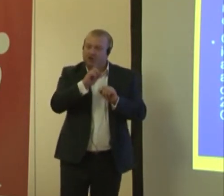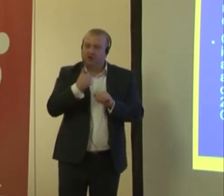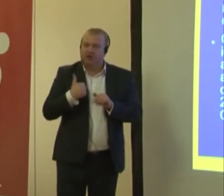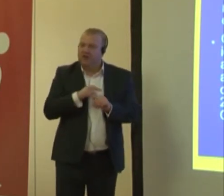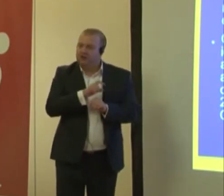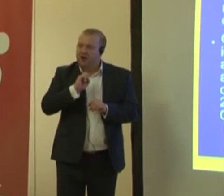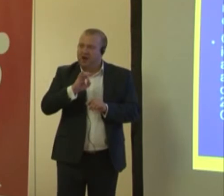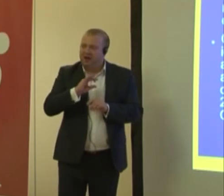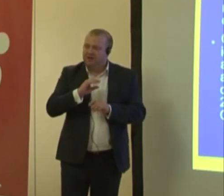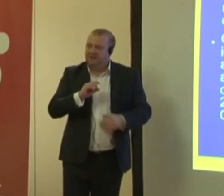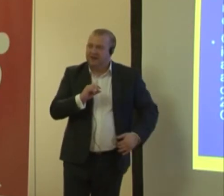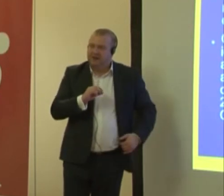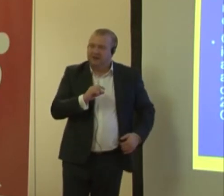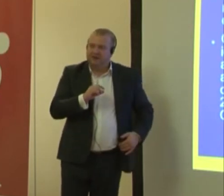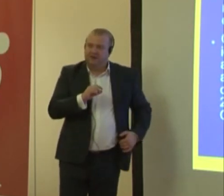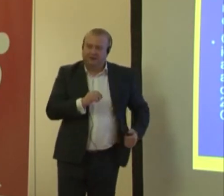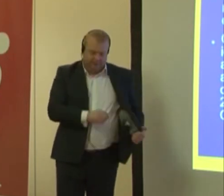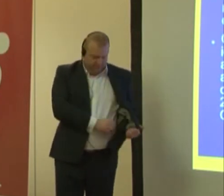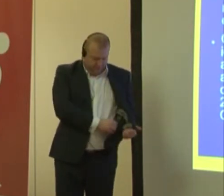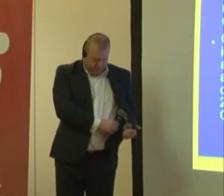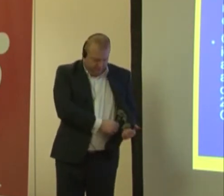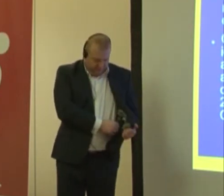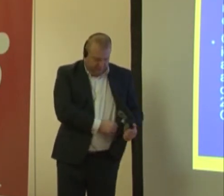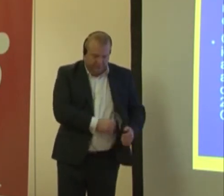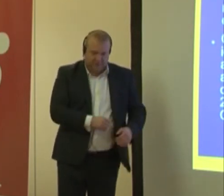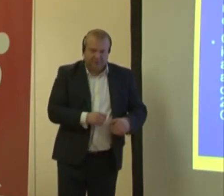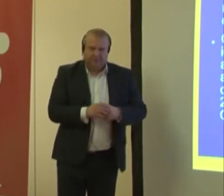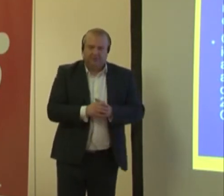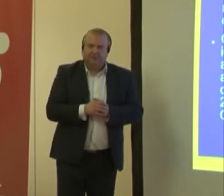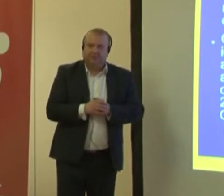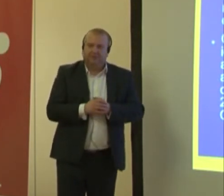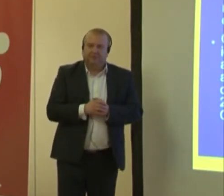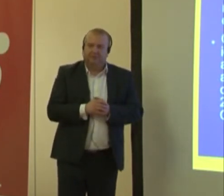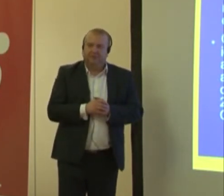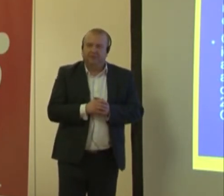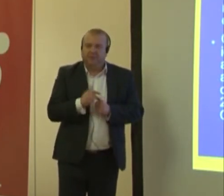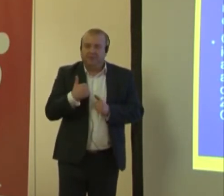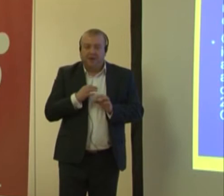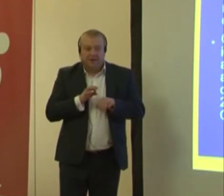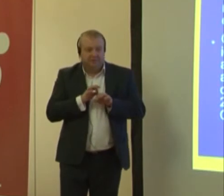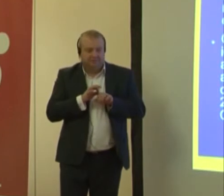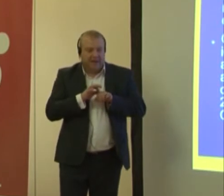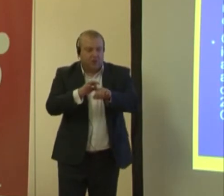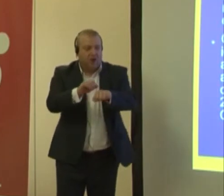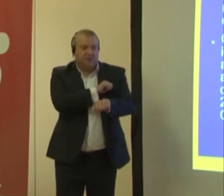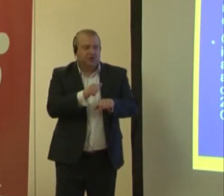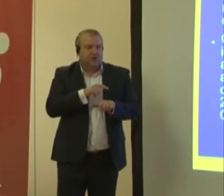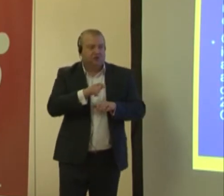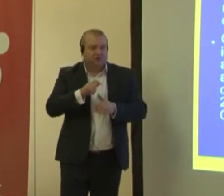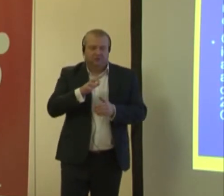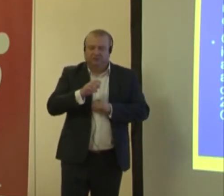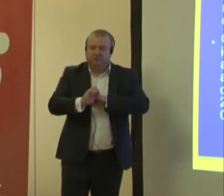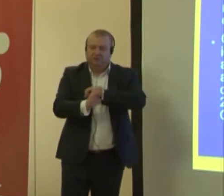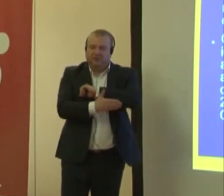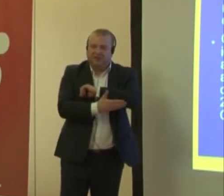agency is fully focused on the UN Convention principles as well as the ET European targets for